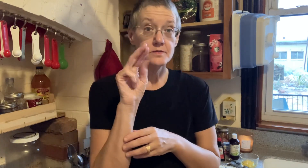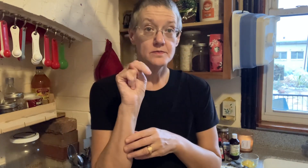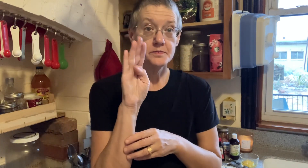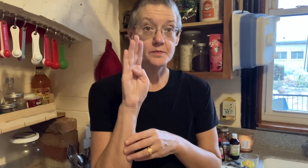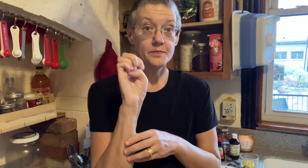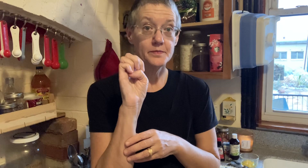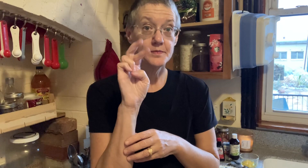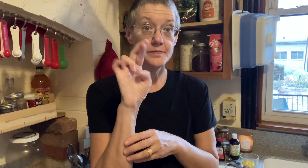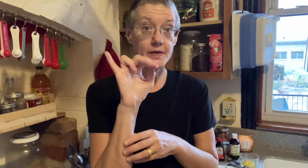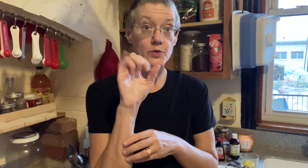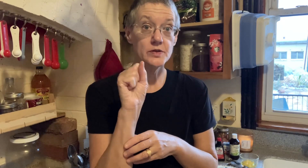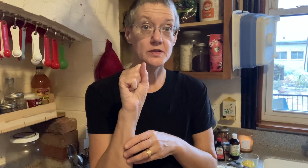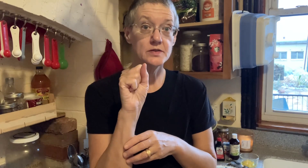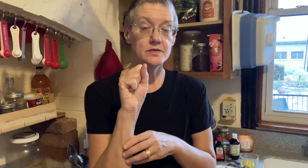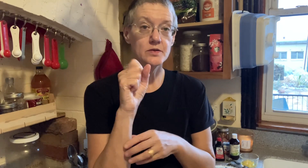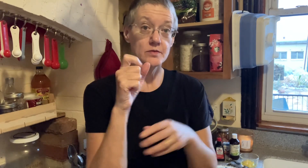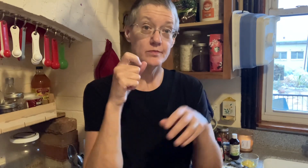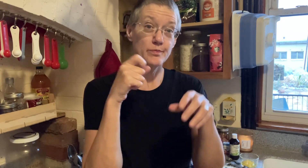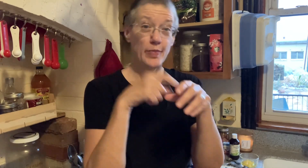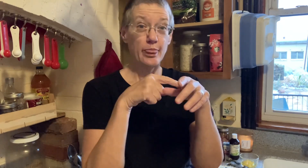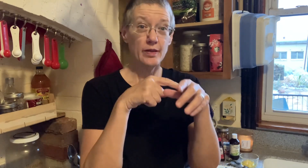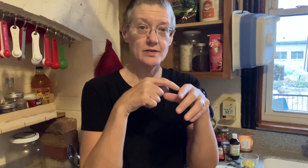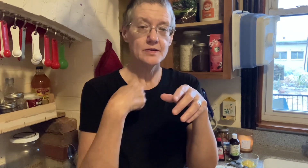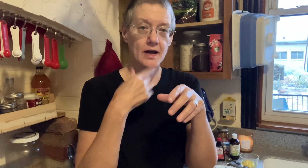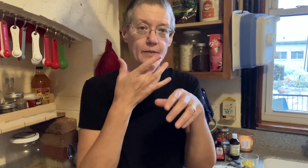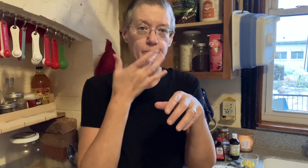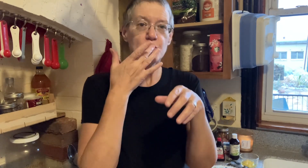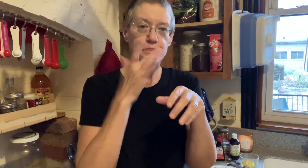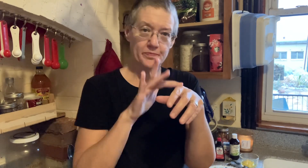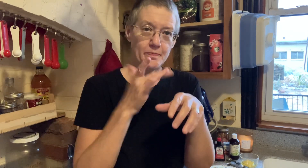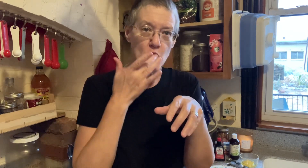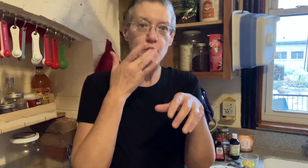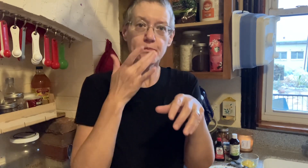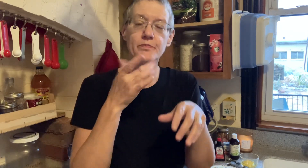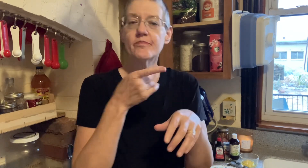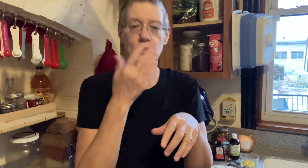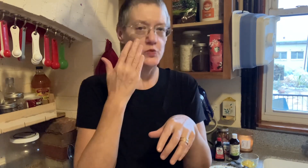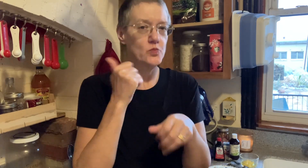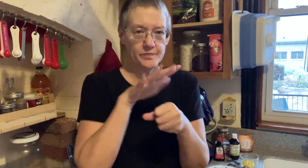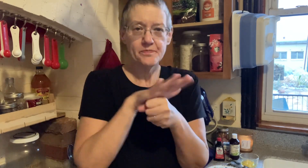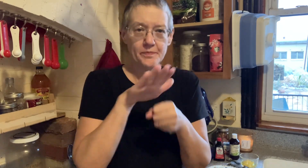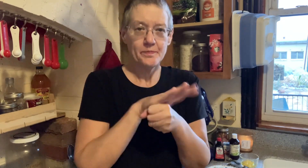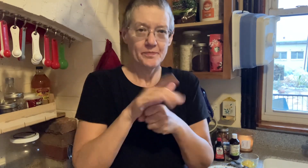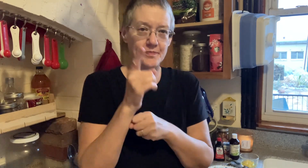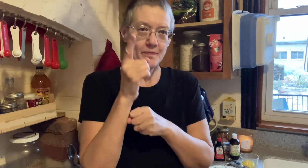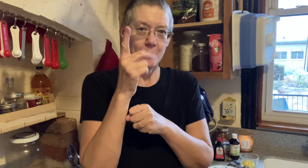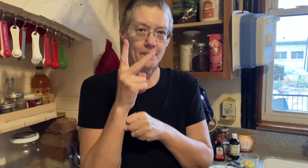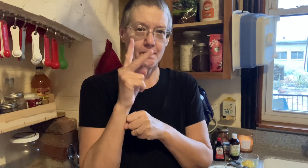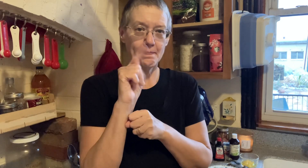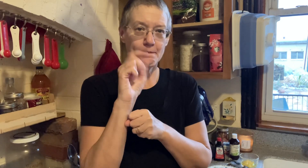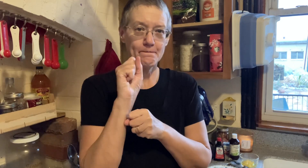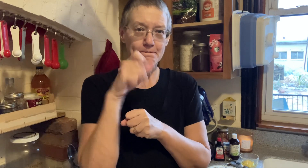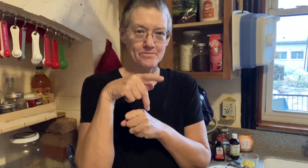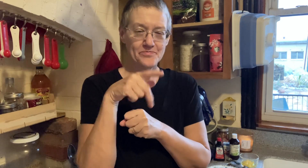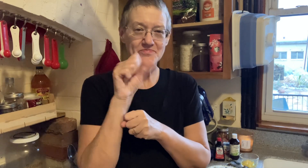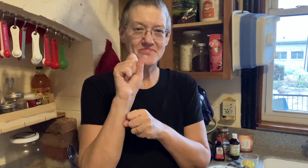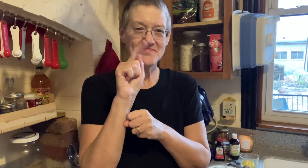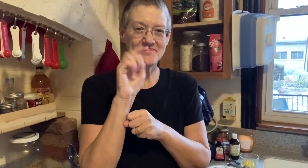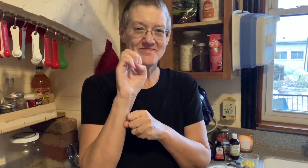Oh, the cranberries, when it popped on me, I took a little taste, and it's sweet enough. 1/2 teaspoon was